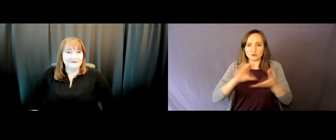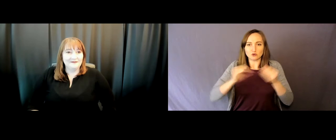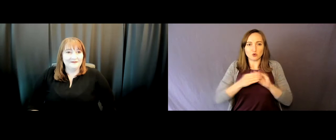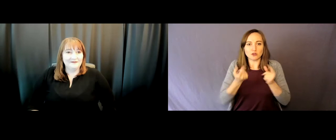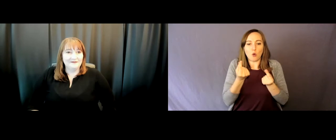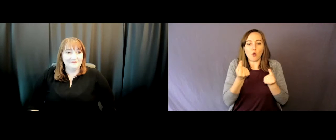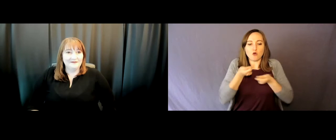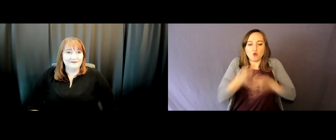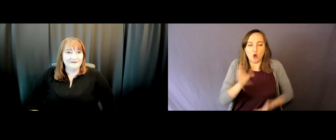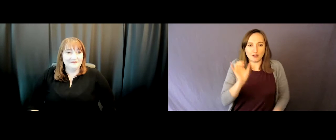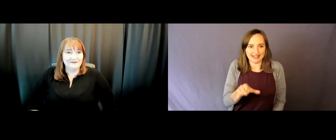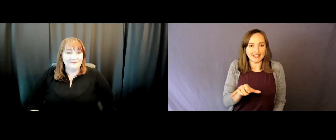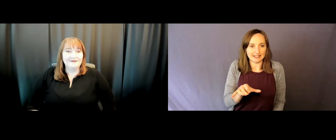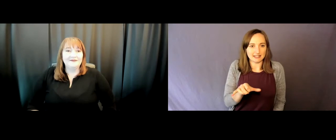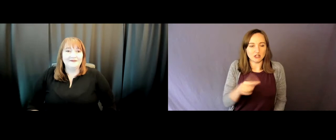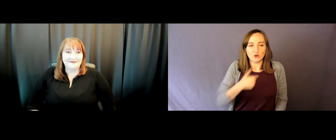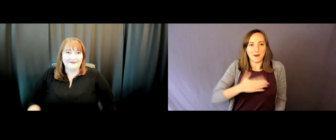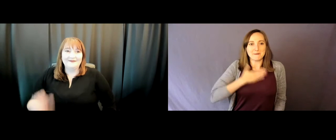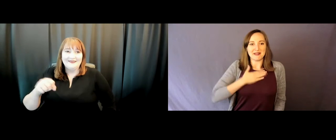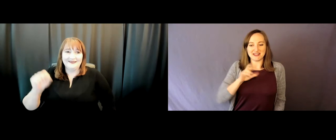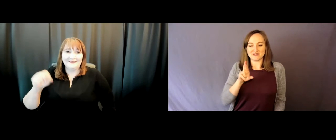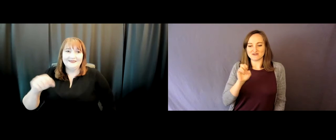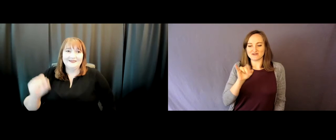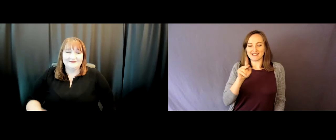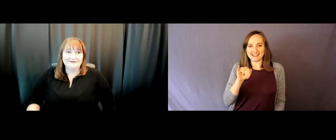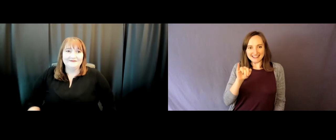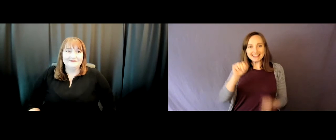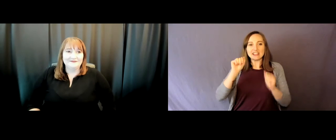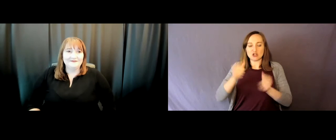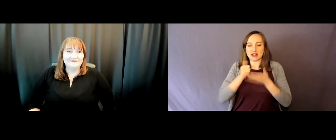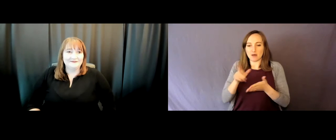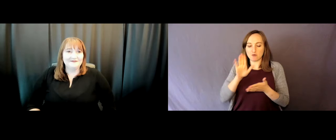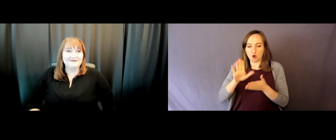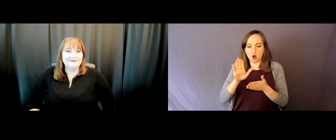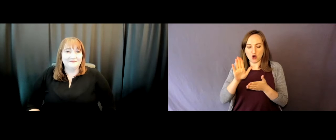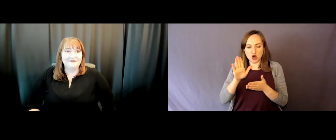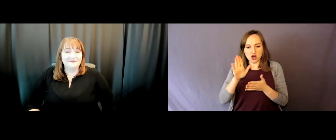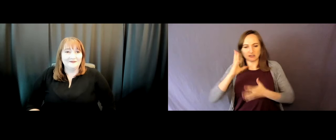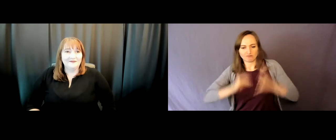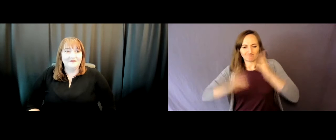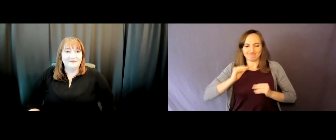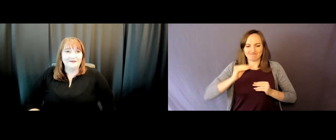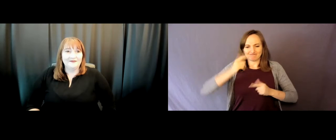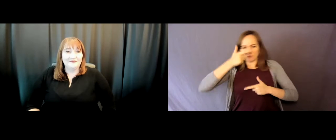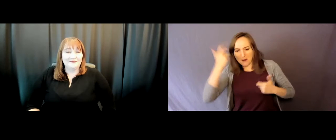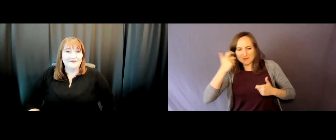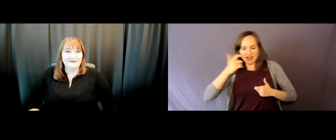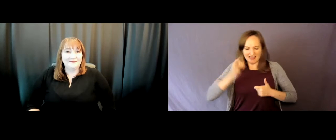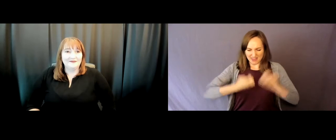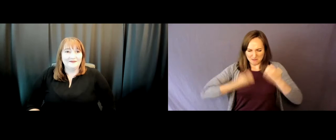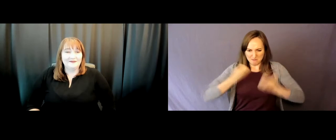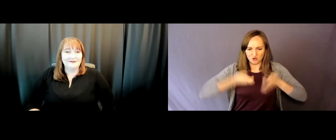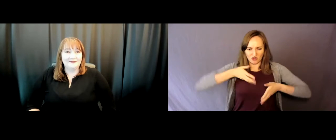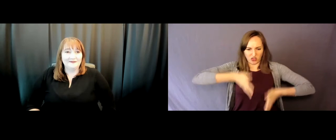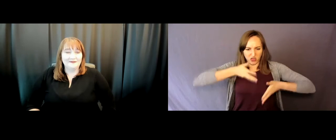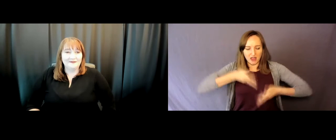caused that. Yeah. And so I'm just so glad that the Reiki was able to release that trauma and release, you know, those emotions. That way there